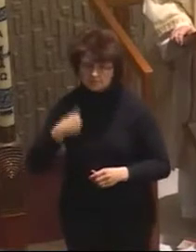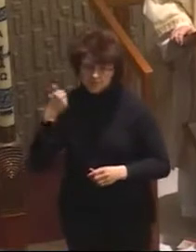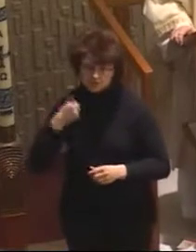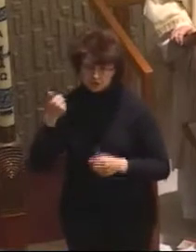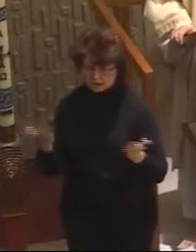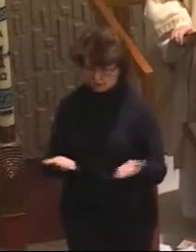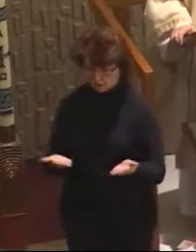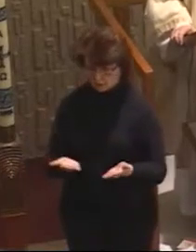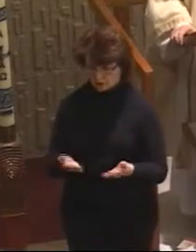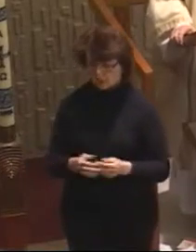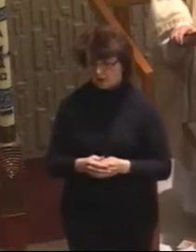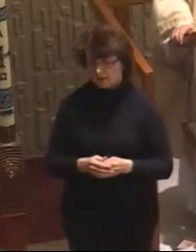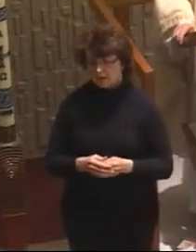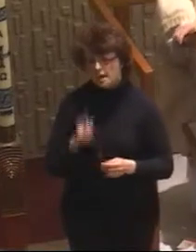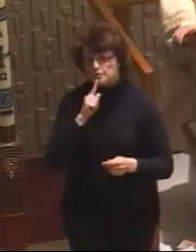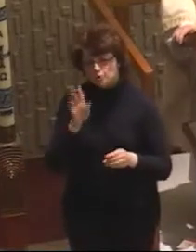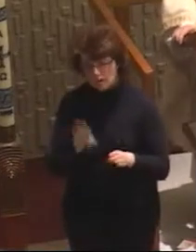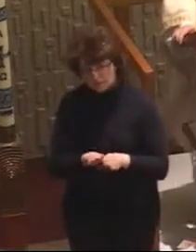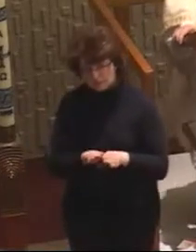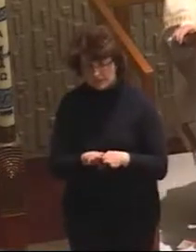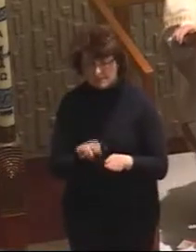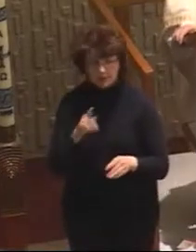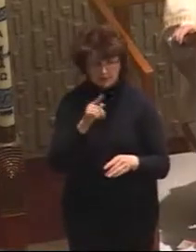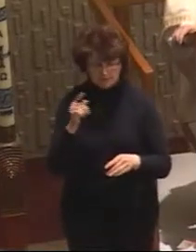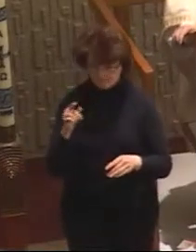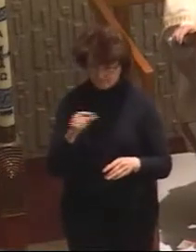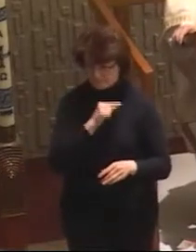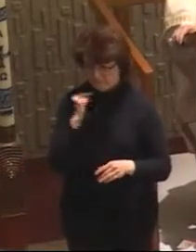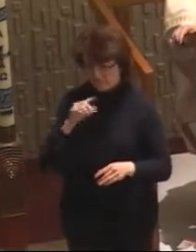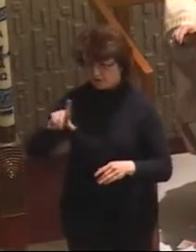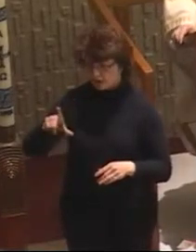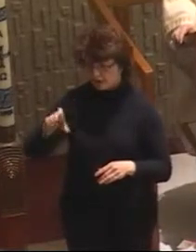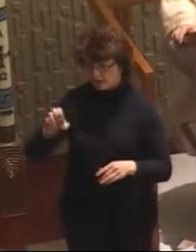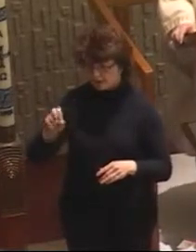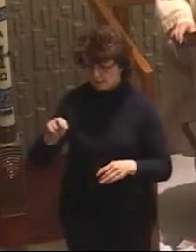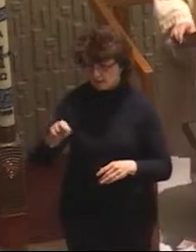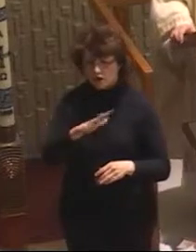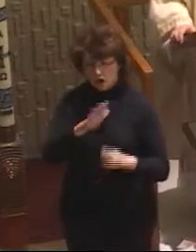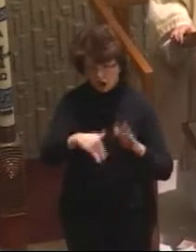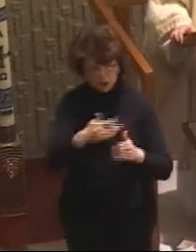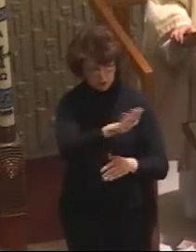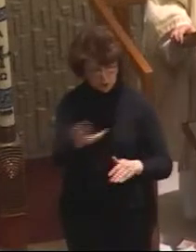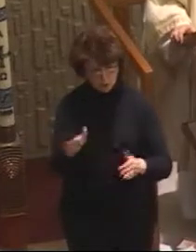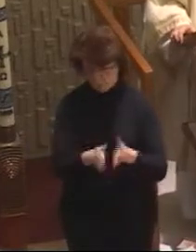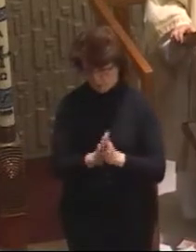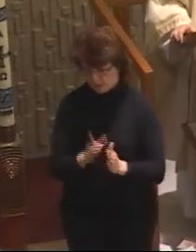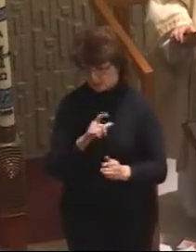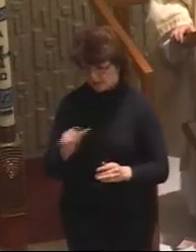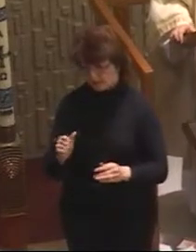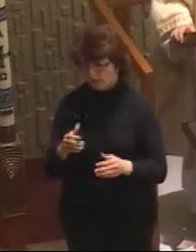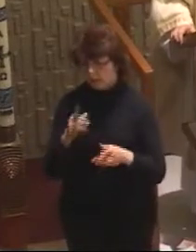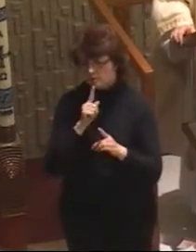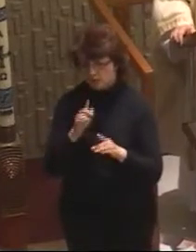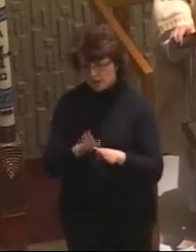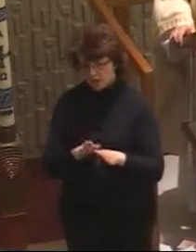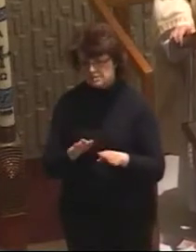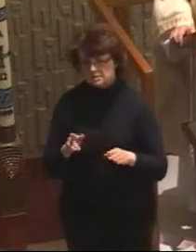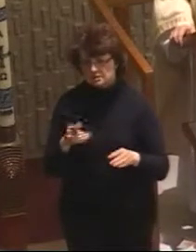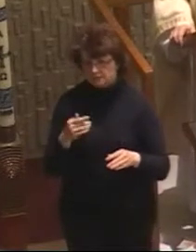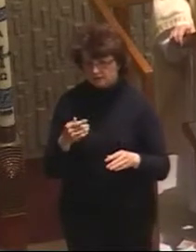here at St. Gregory's, and I promised and pledged to him your prayers, your love, and commitment to St. Greg's and to